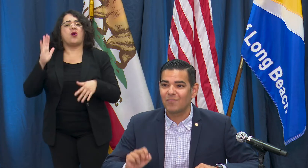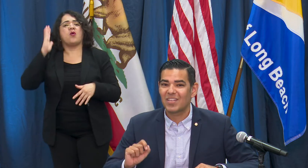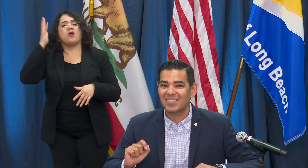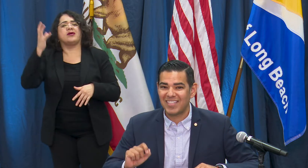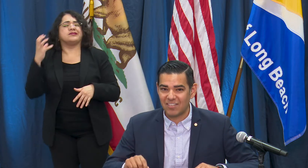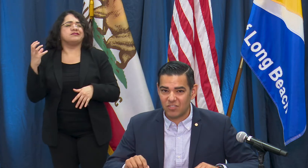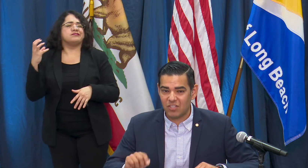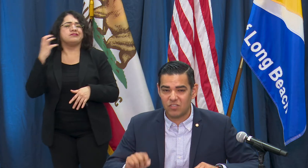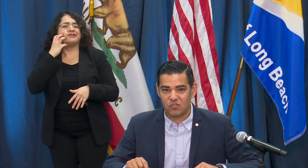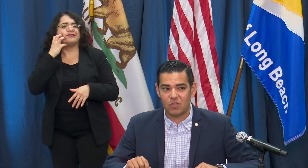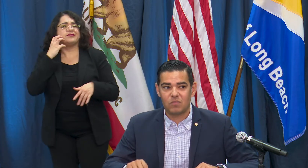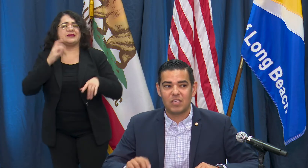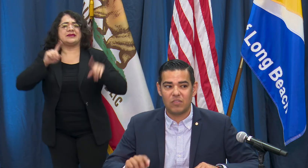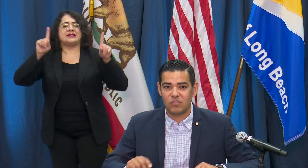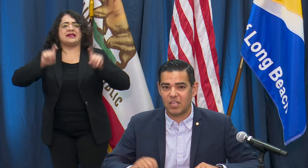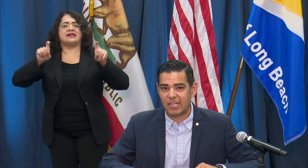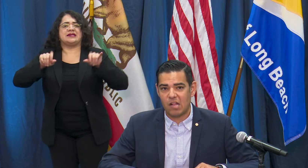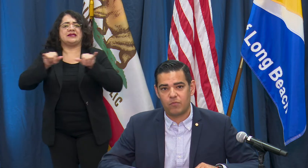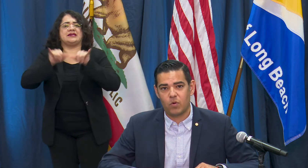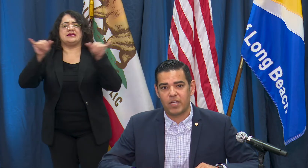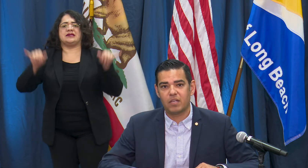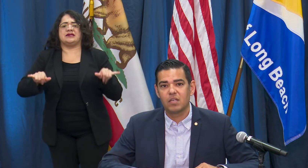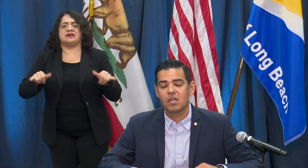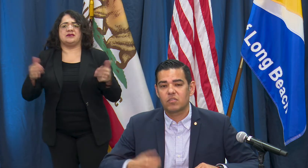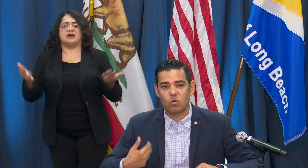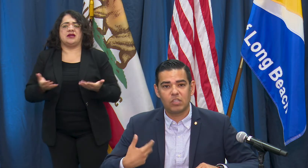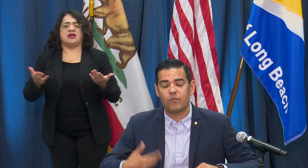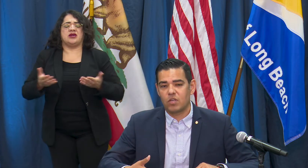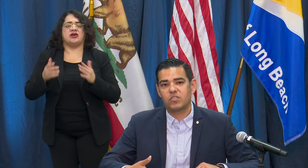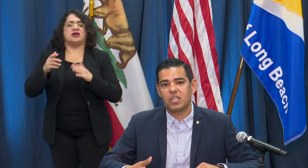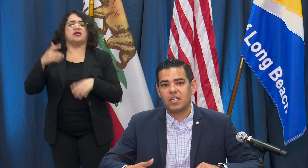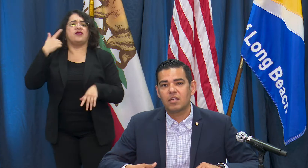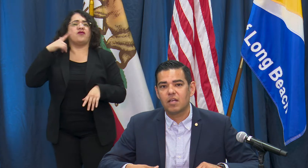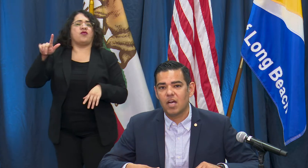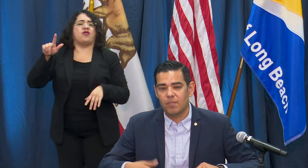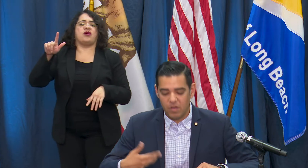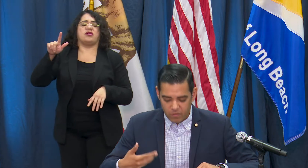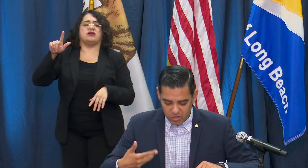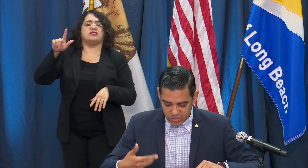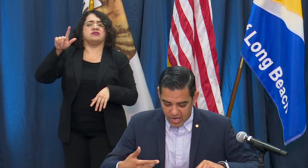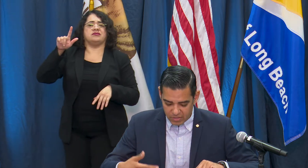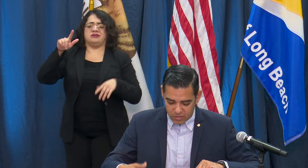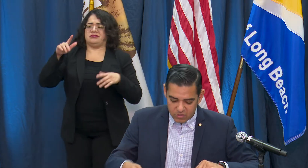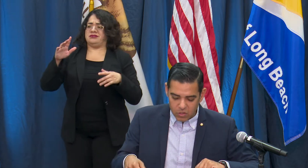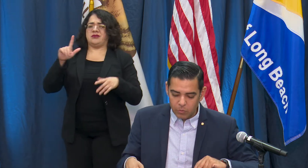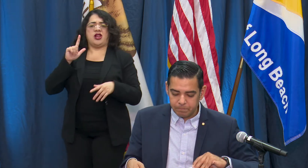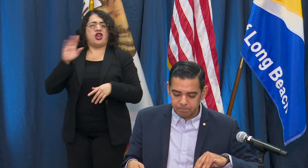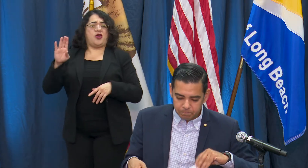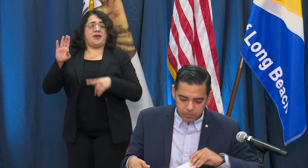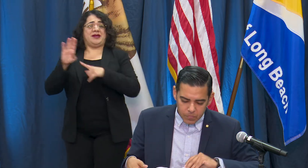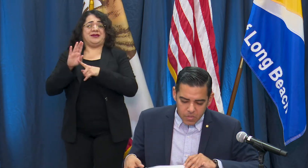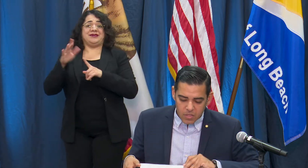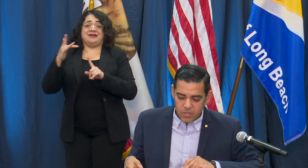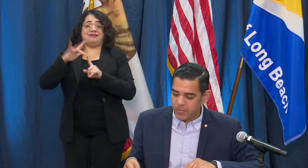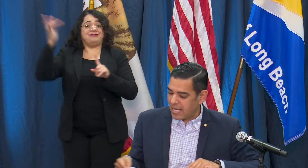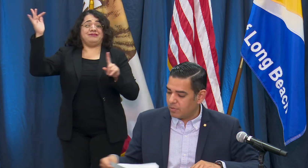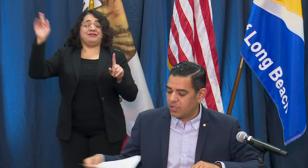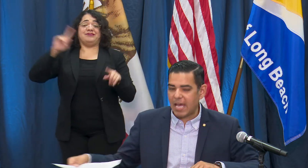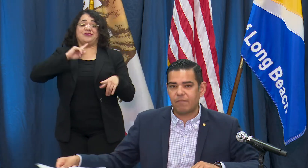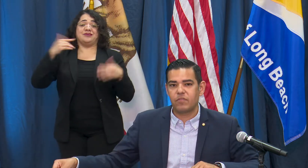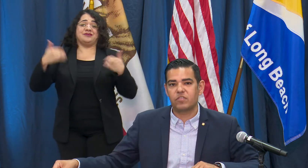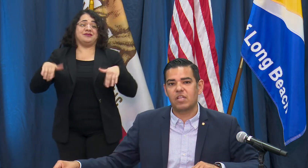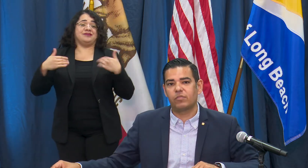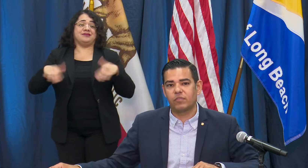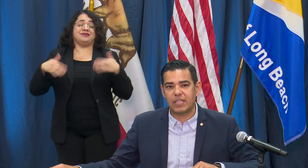robust testing systems in the state of California, certainly for a city of our size. And so to be able